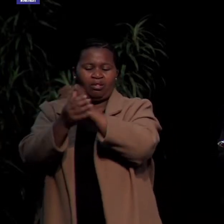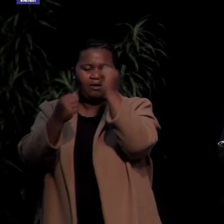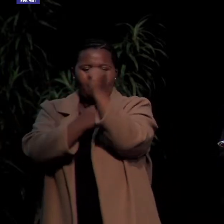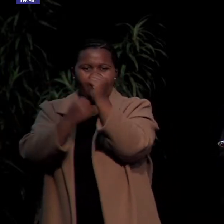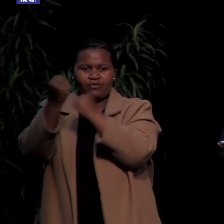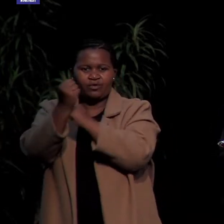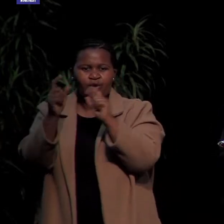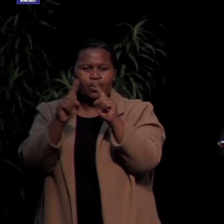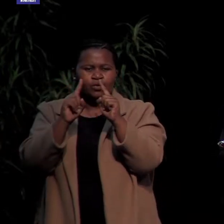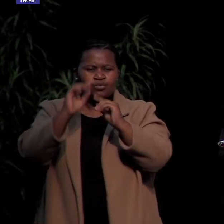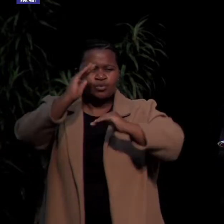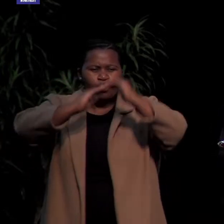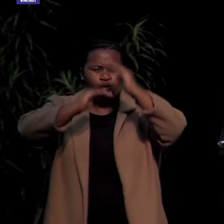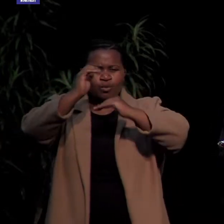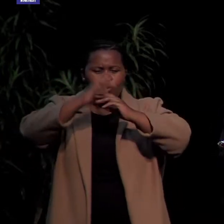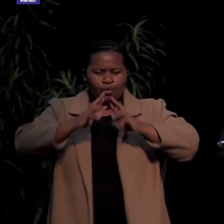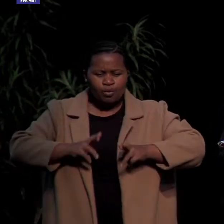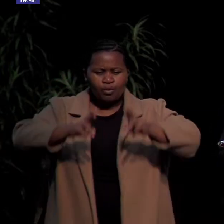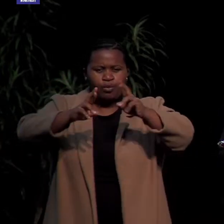Road construction can